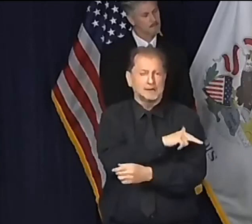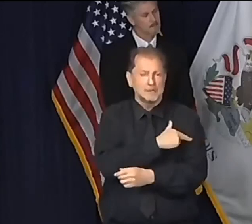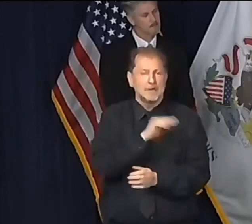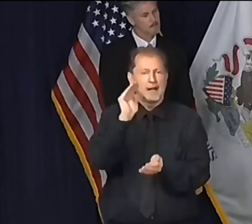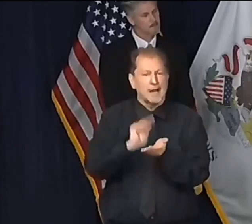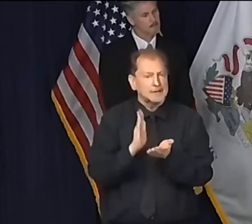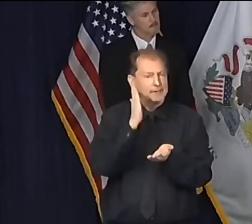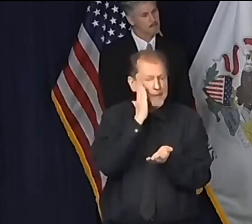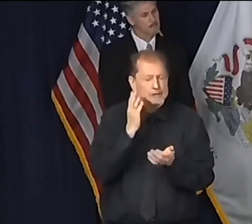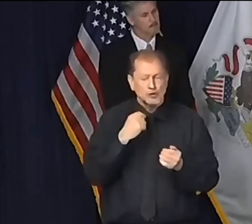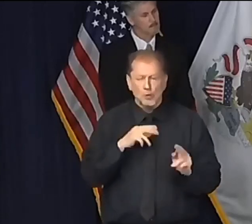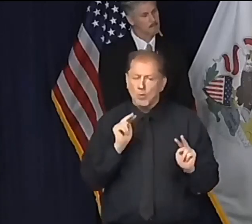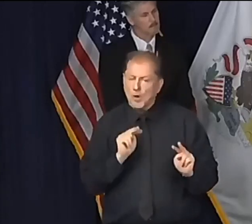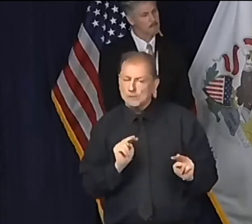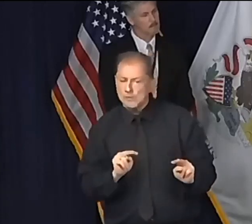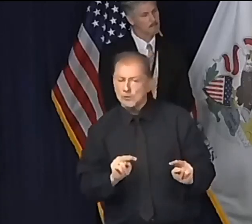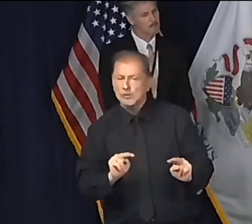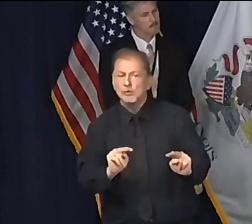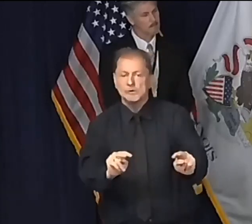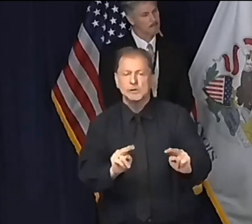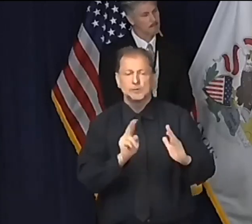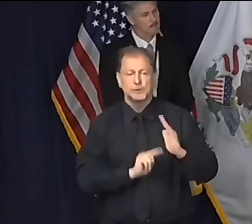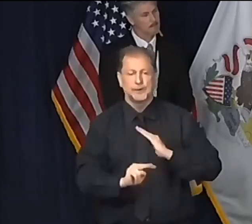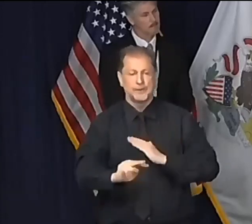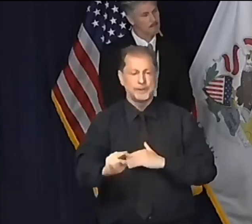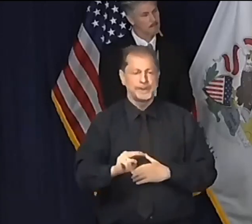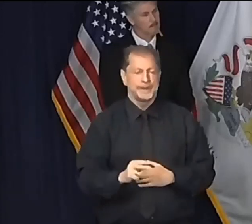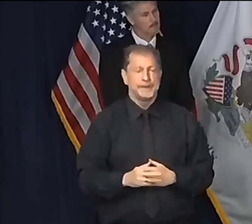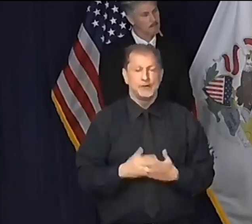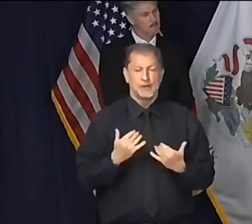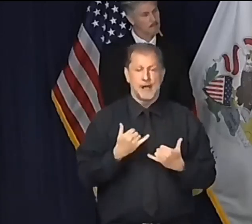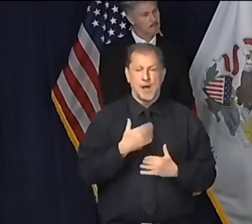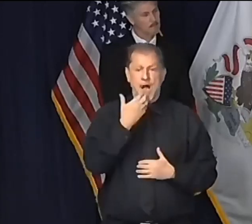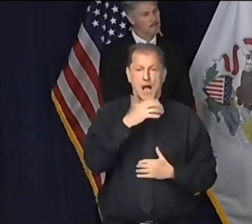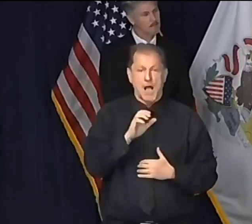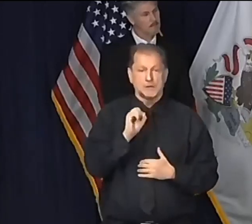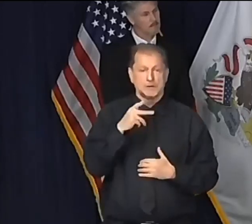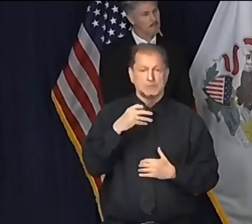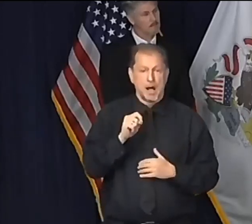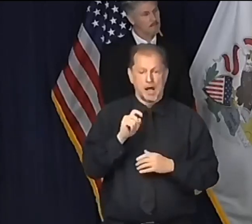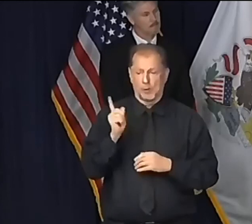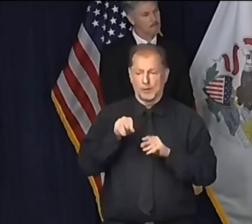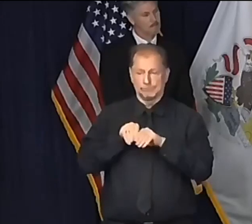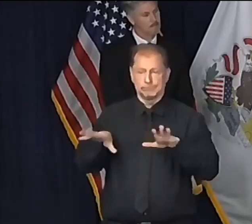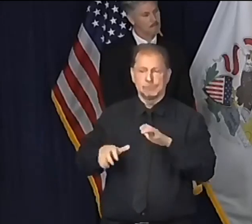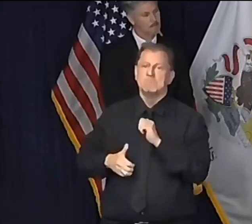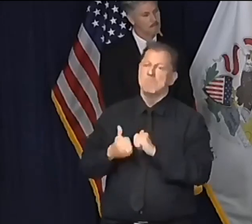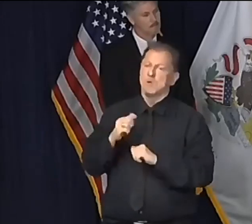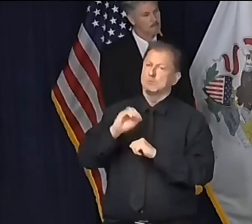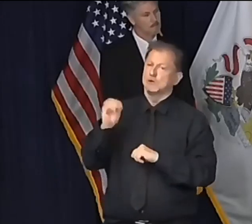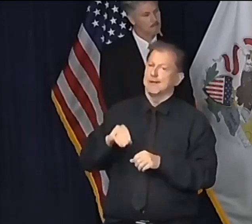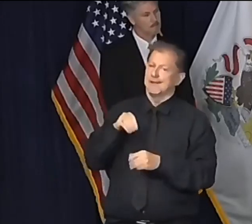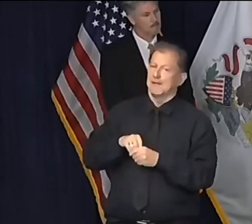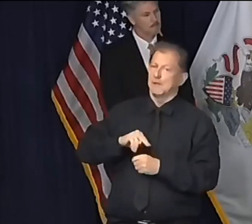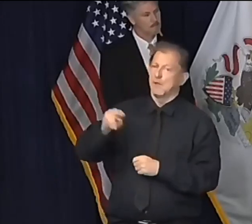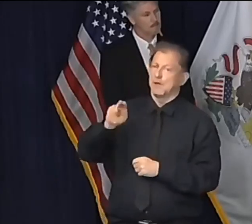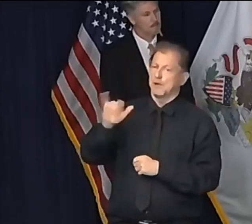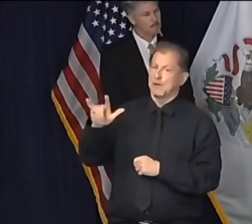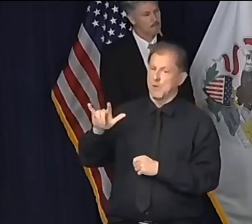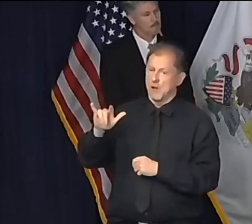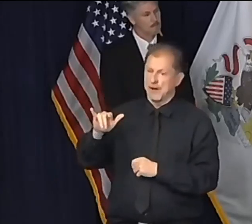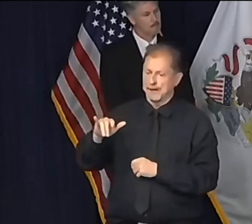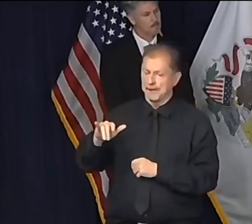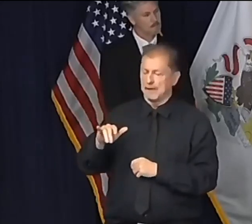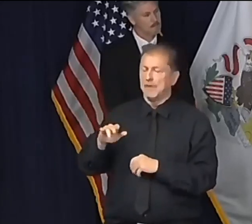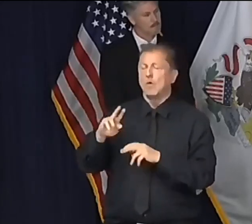eye on that as we look. Right now, I think our hotspot is more northern Illinois and our regions 7 through 11,